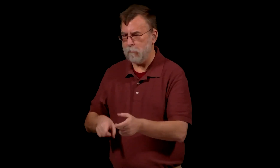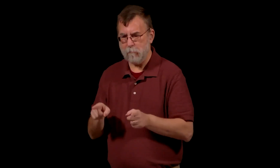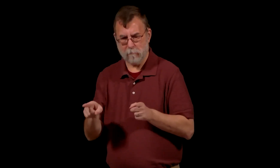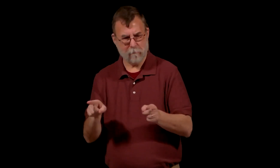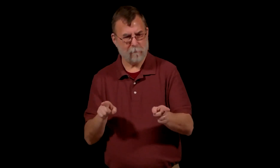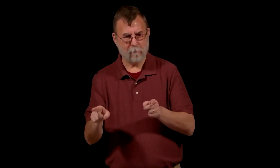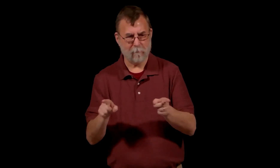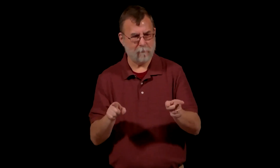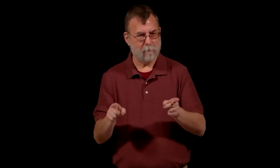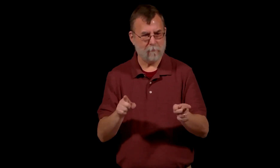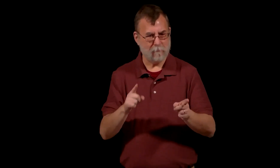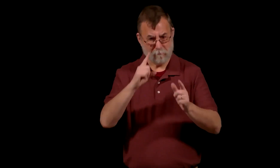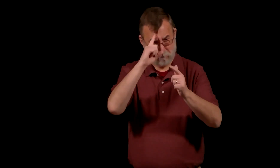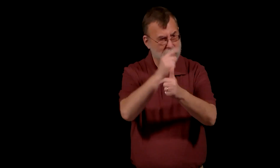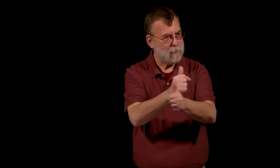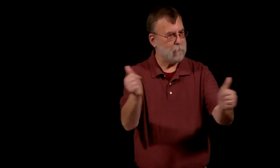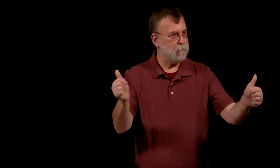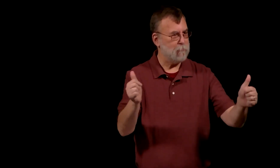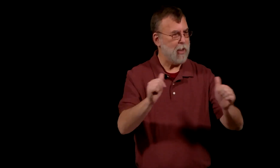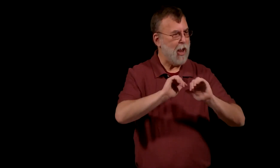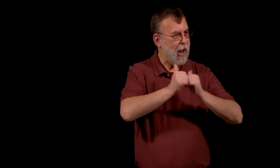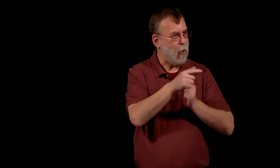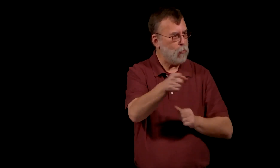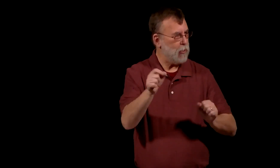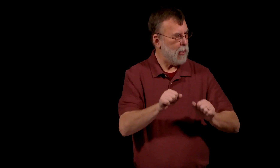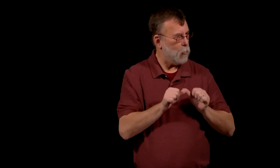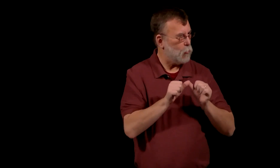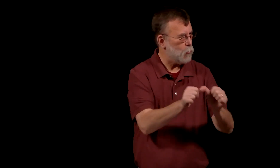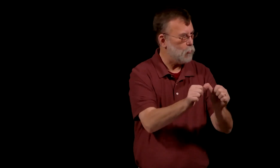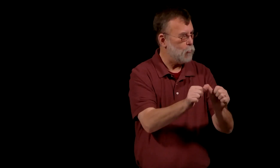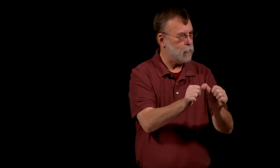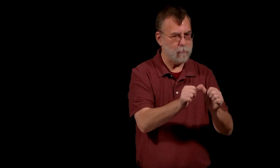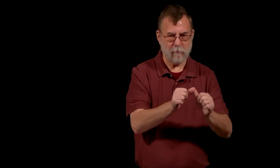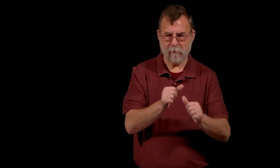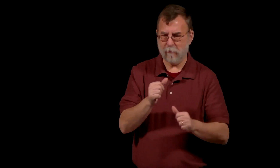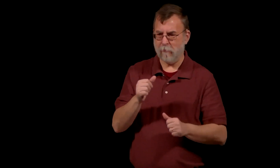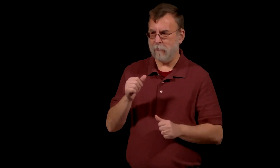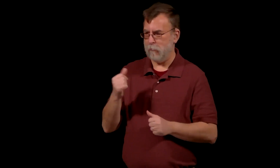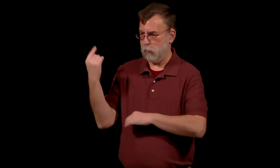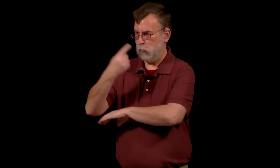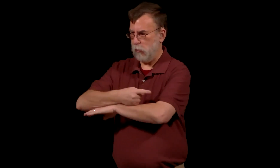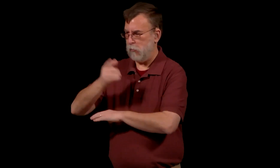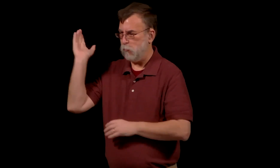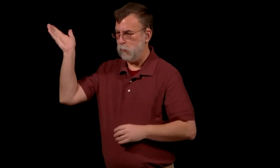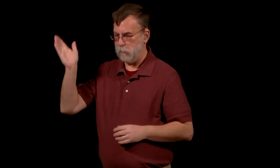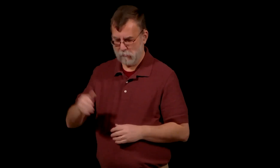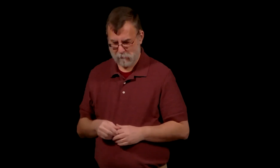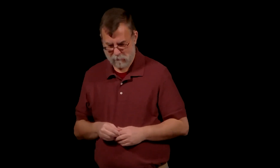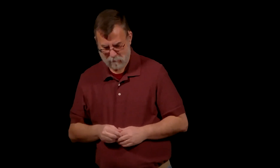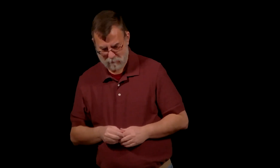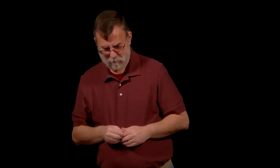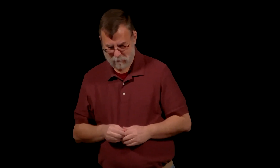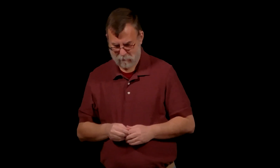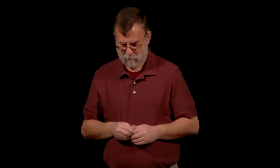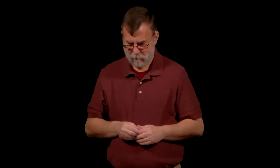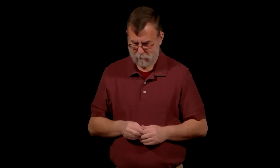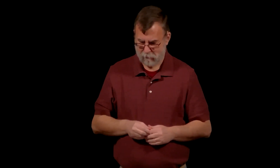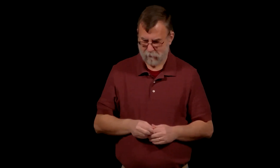And how or can't. That's up to you. How we can continue to keep that celebration. That's